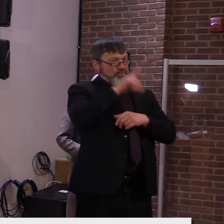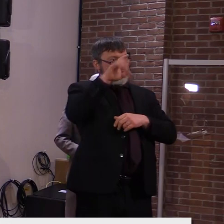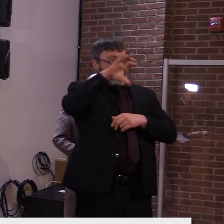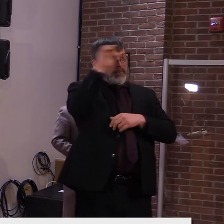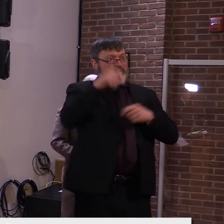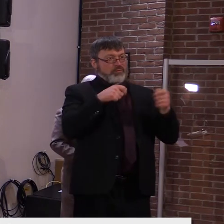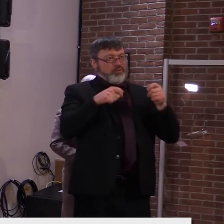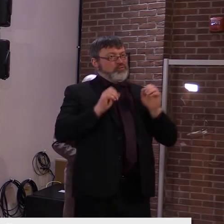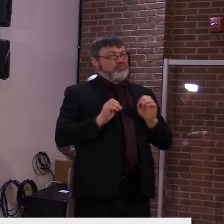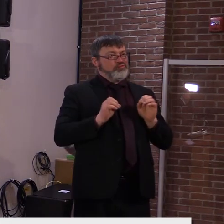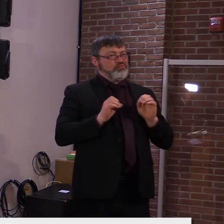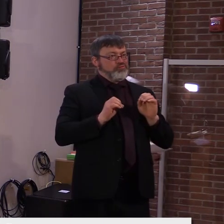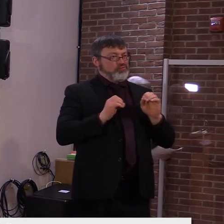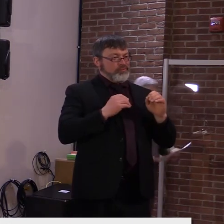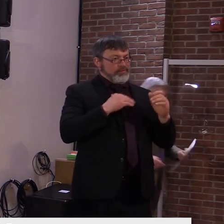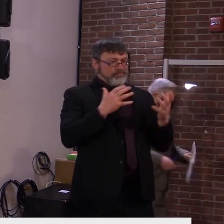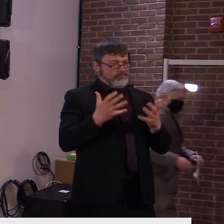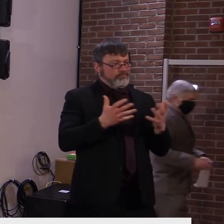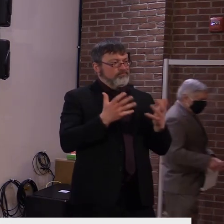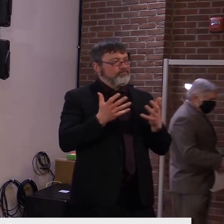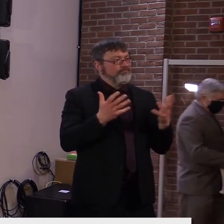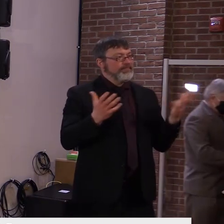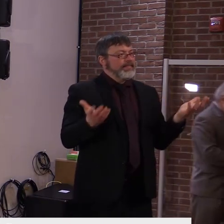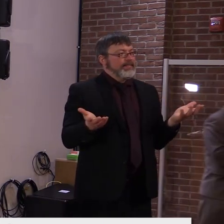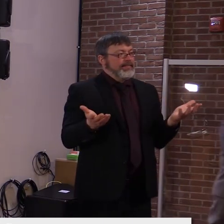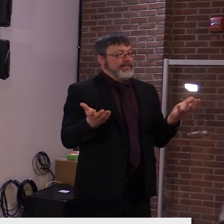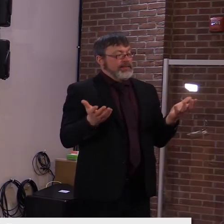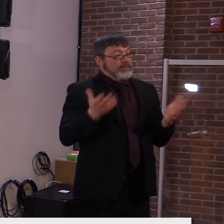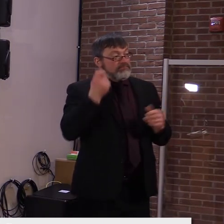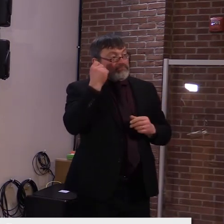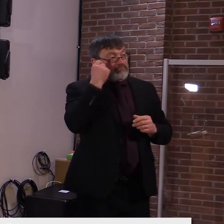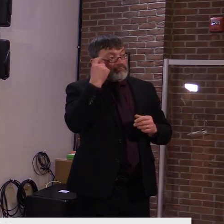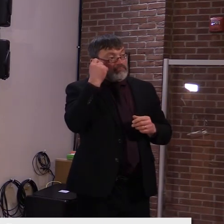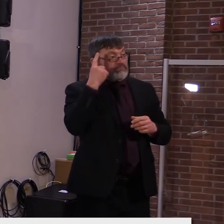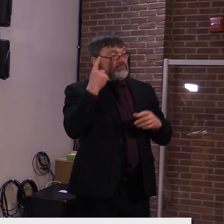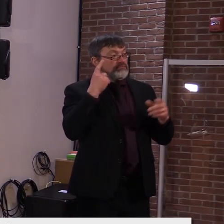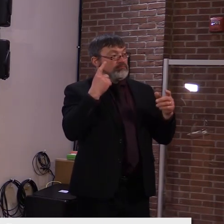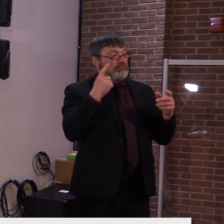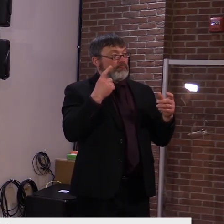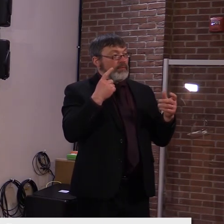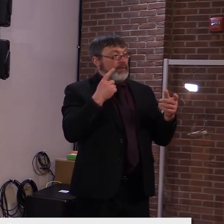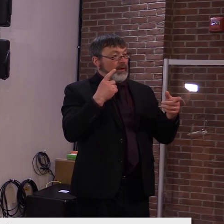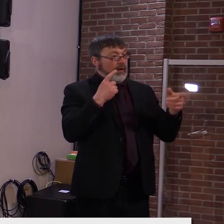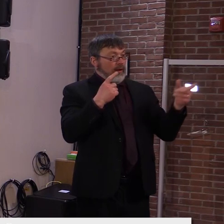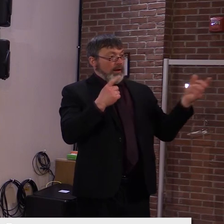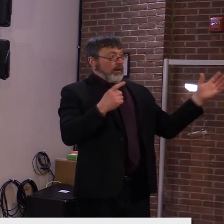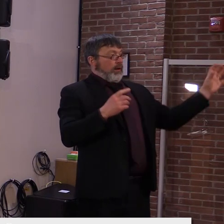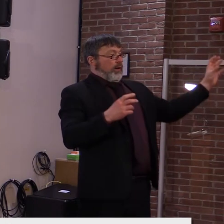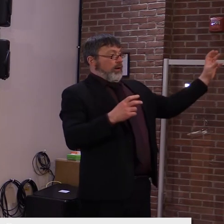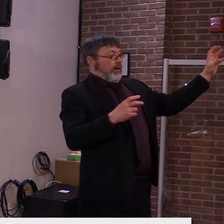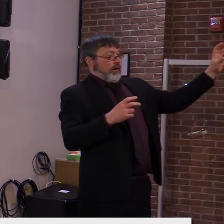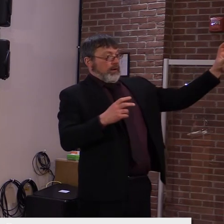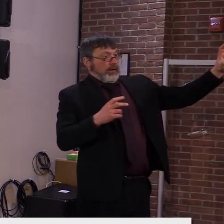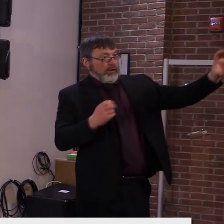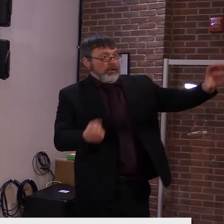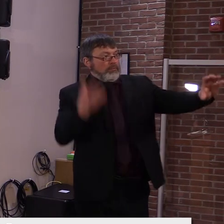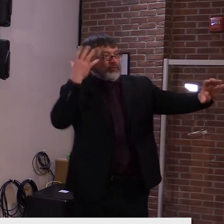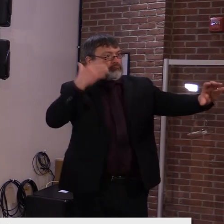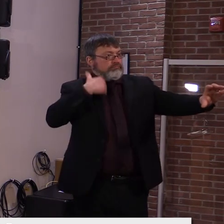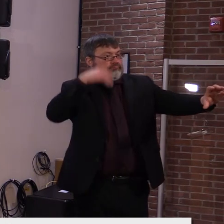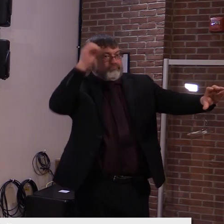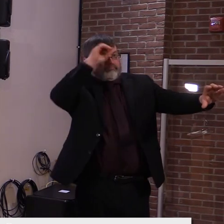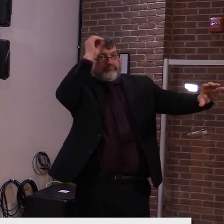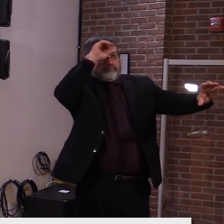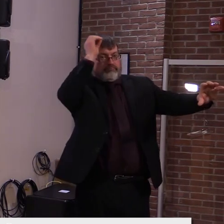knowing how much of the vaccine has been distributed what they have on hand, we haven't been able to find out